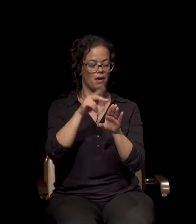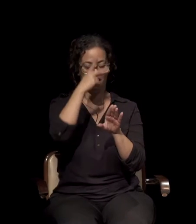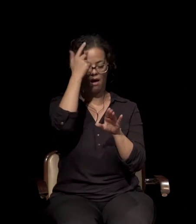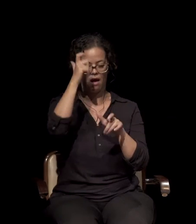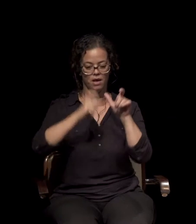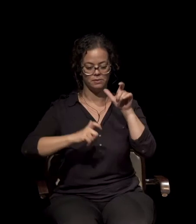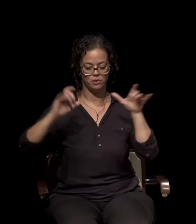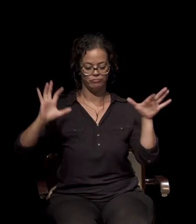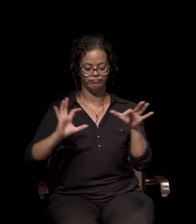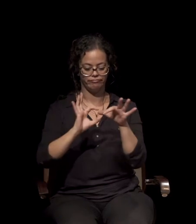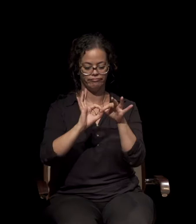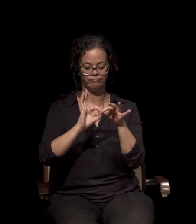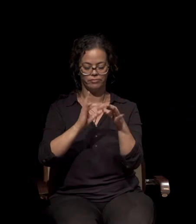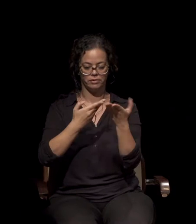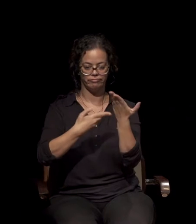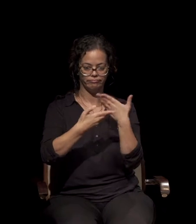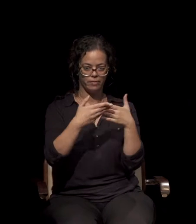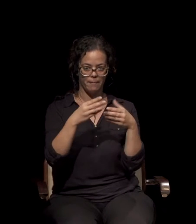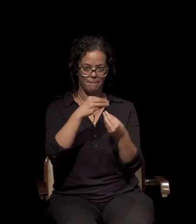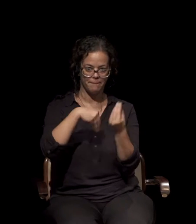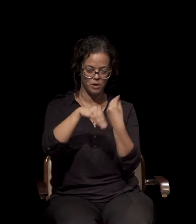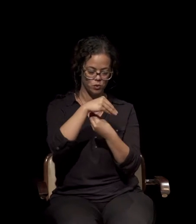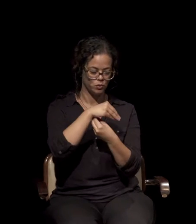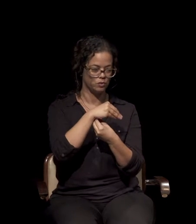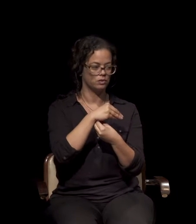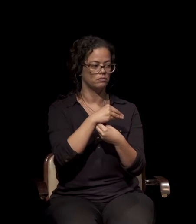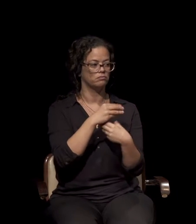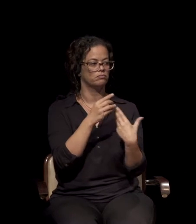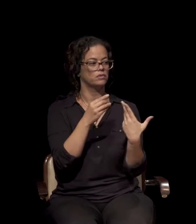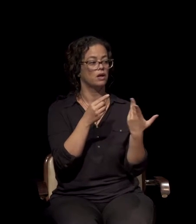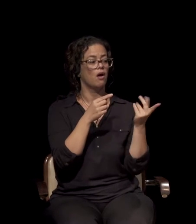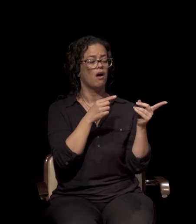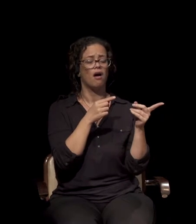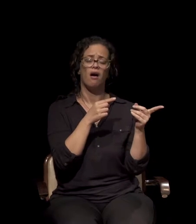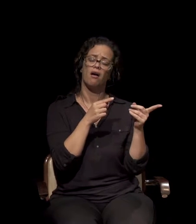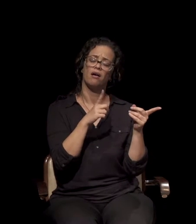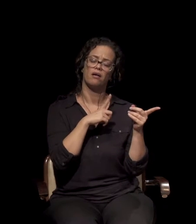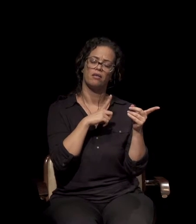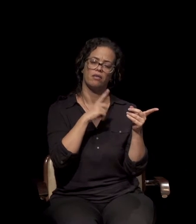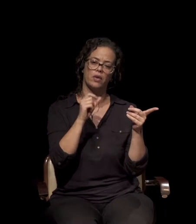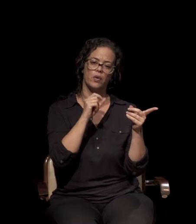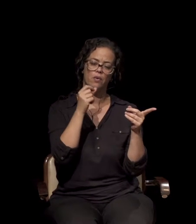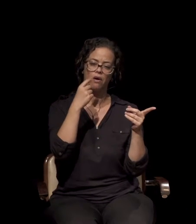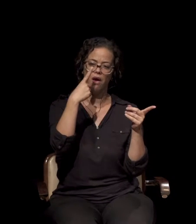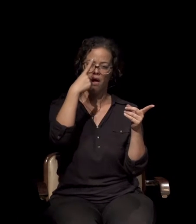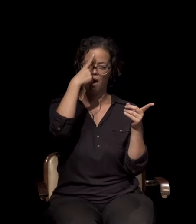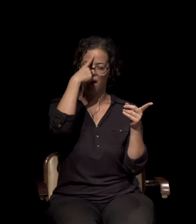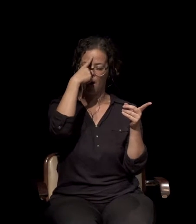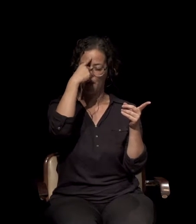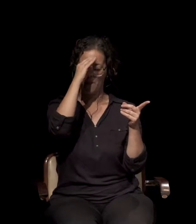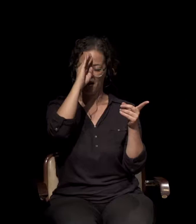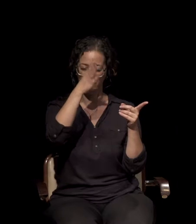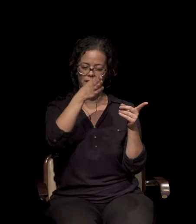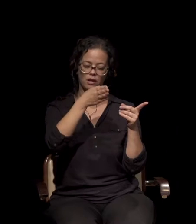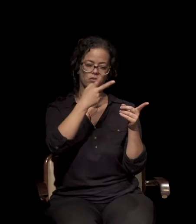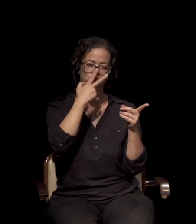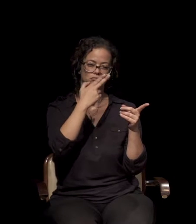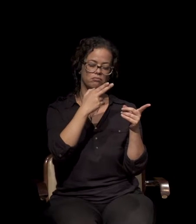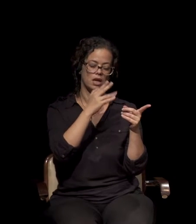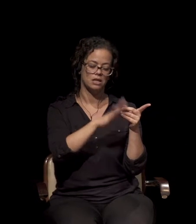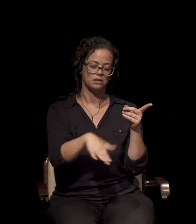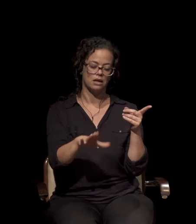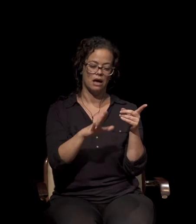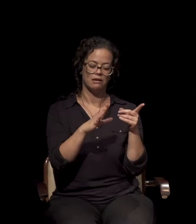The curious thing is that prevailing ideology presumes images of children to be somehow free of these constraints, as if